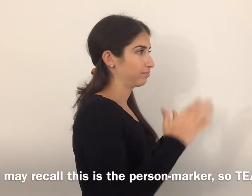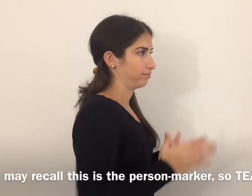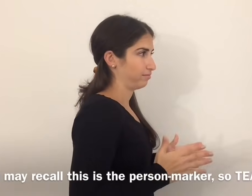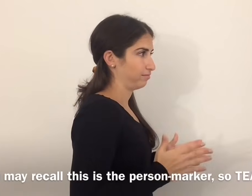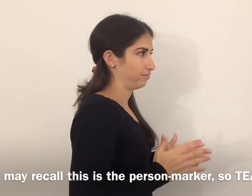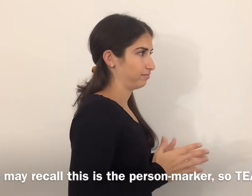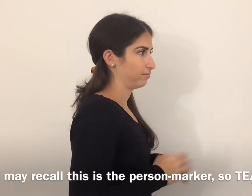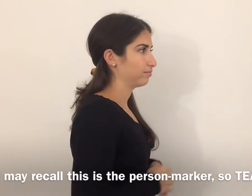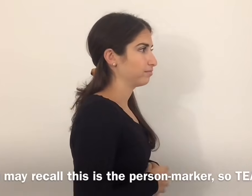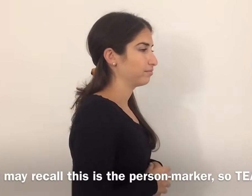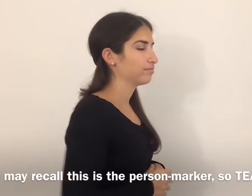Teacher.